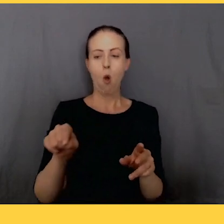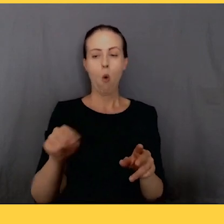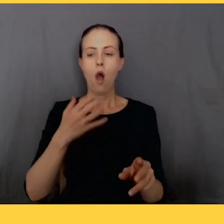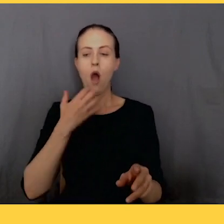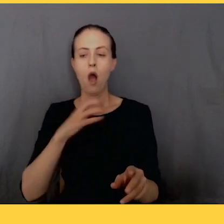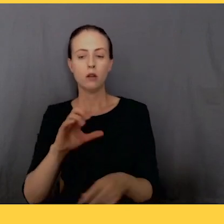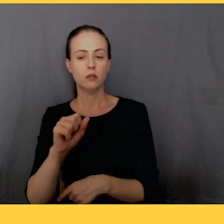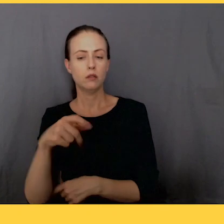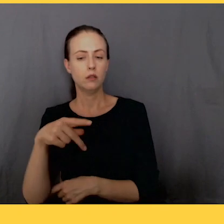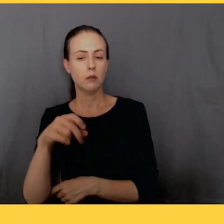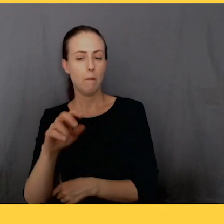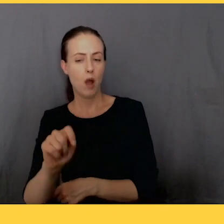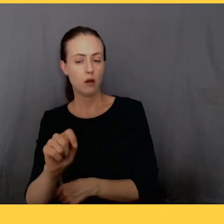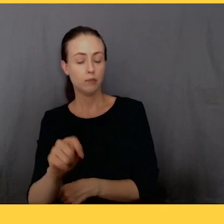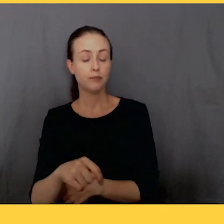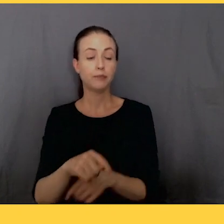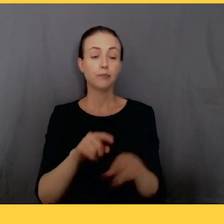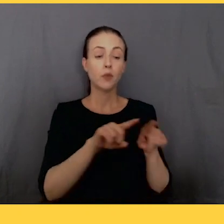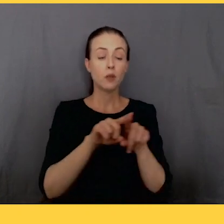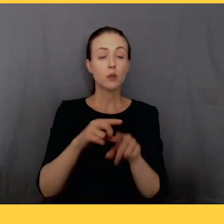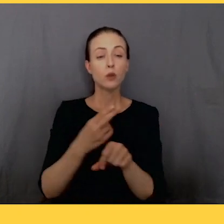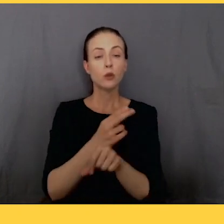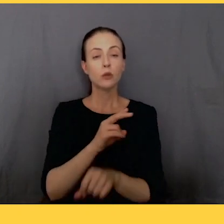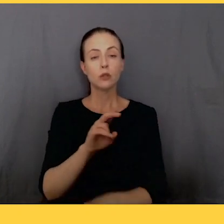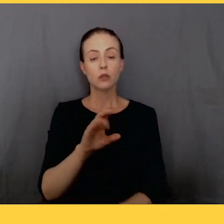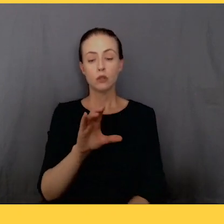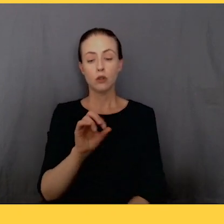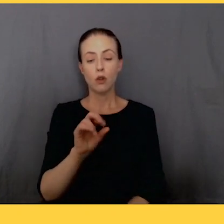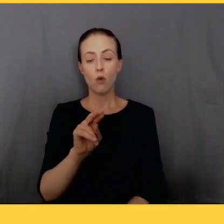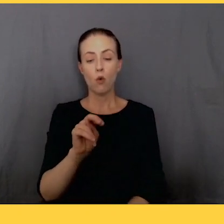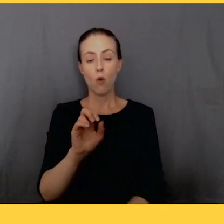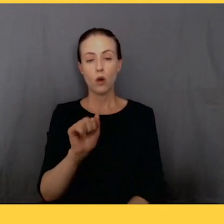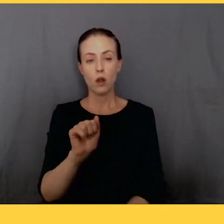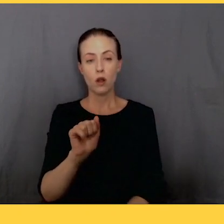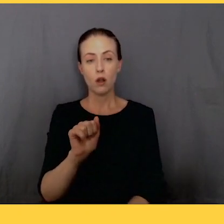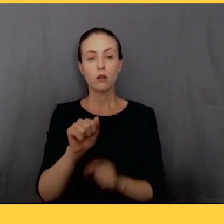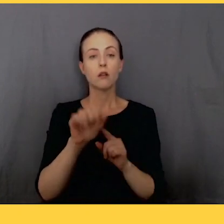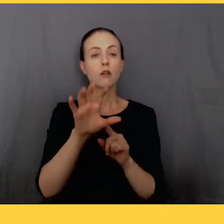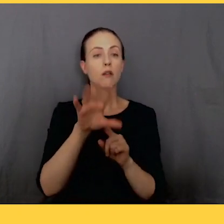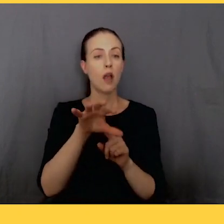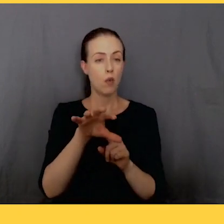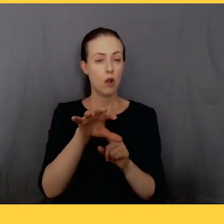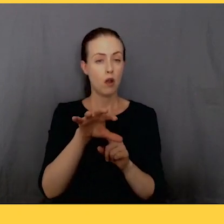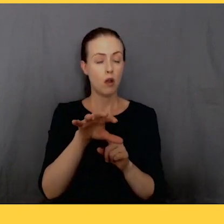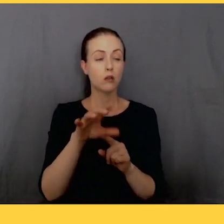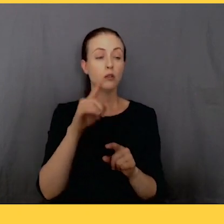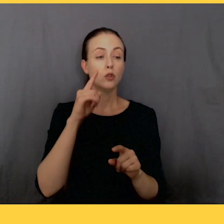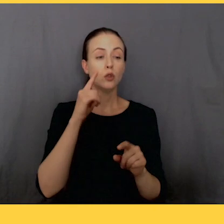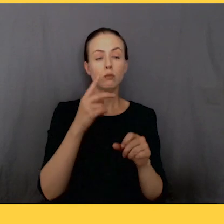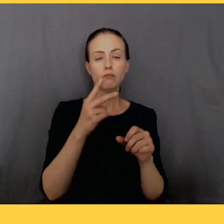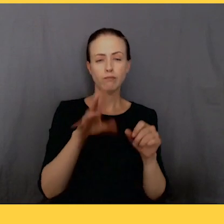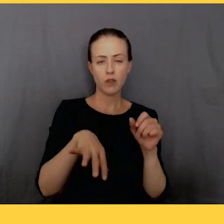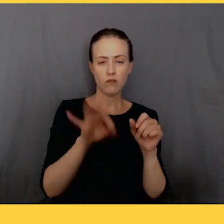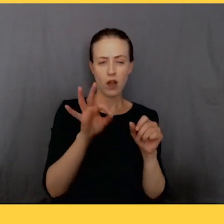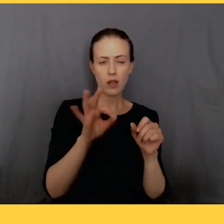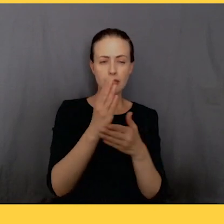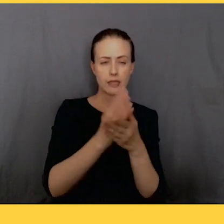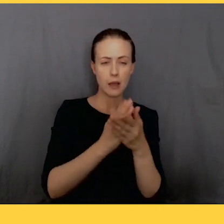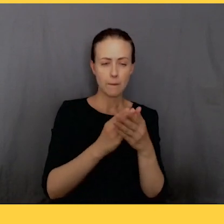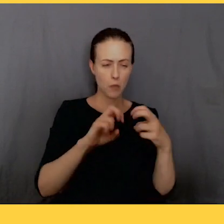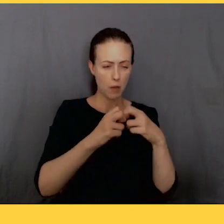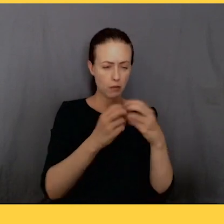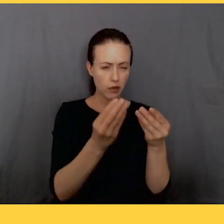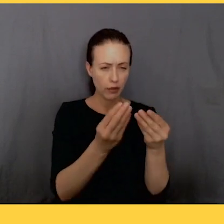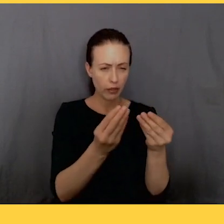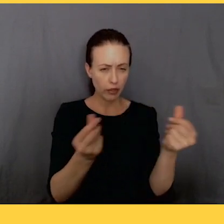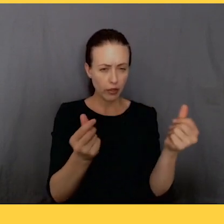what's called corona camera to detect potential insulation degradations. And so these are other type of